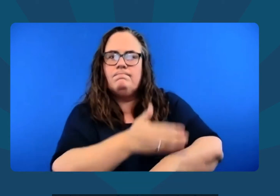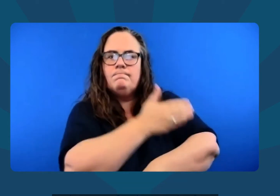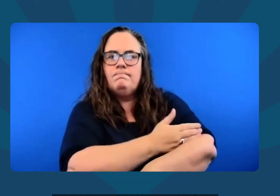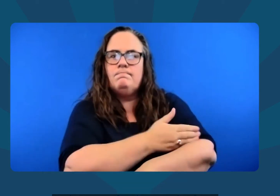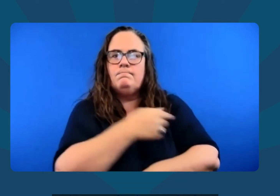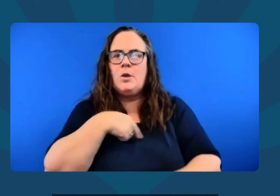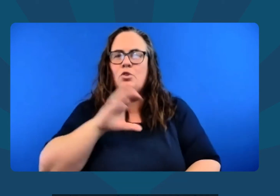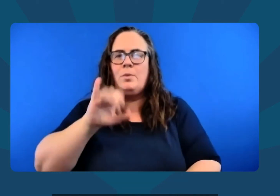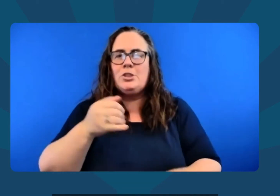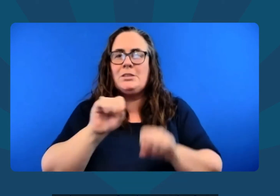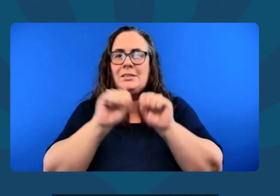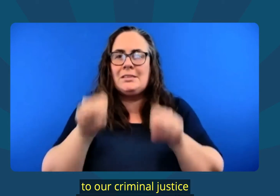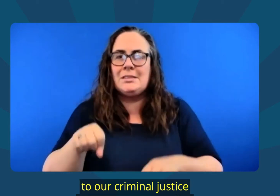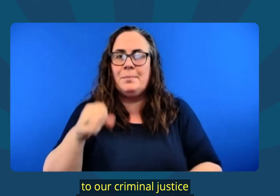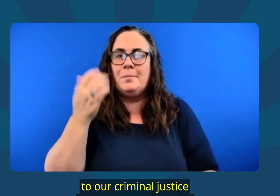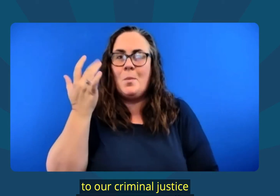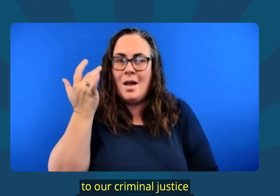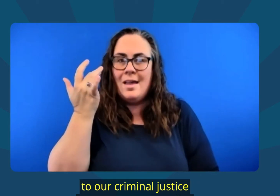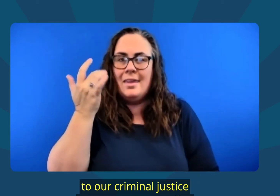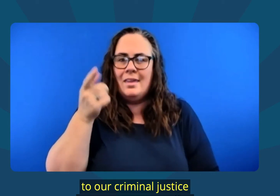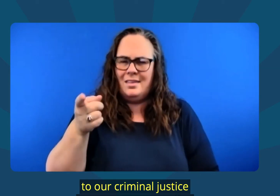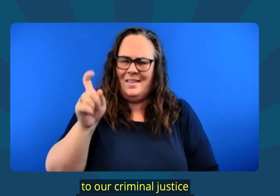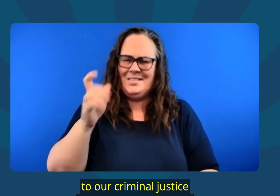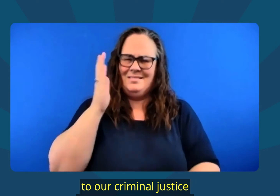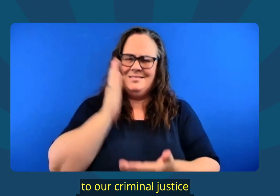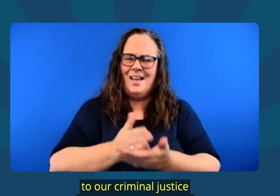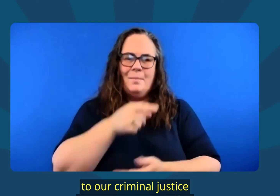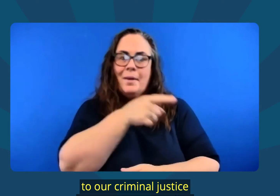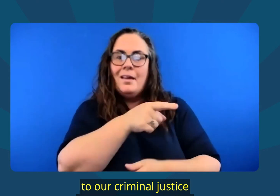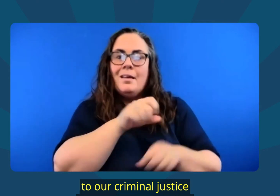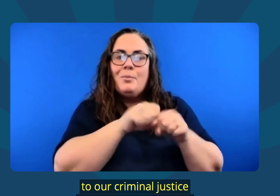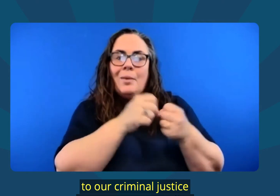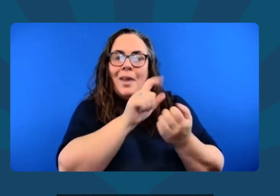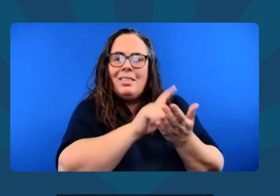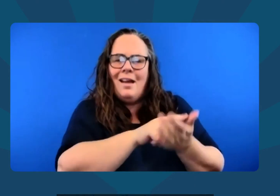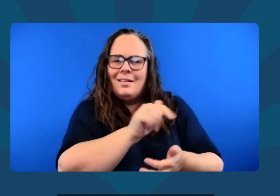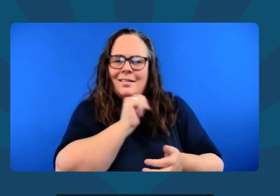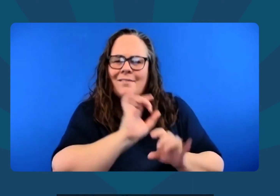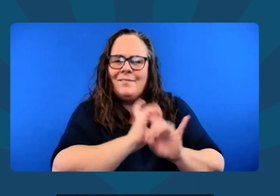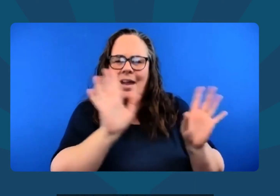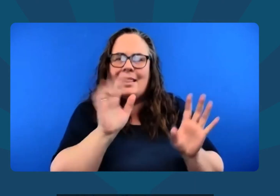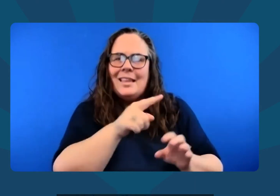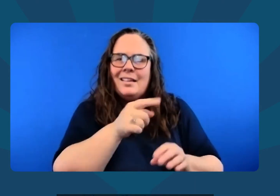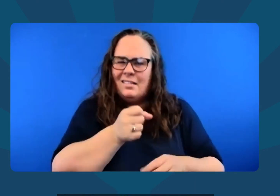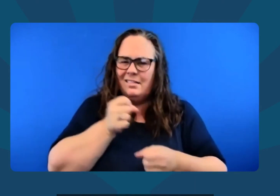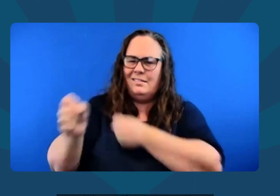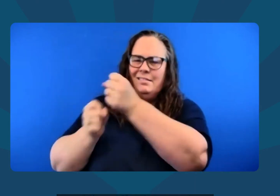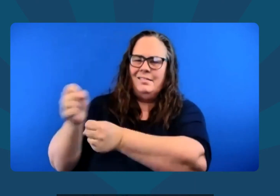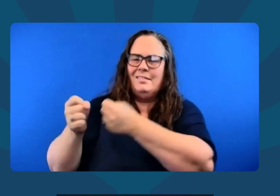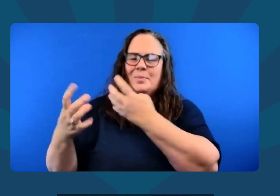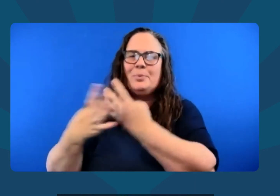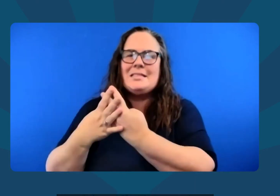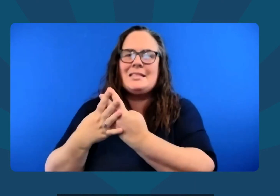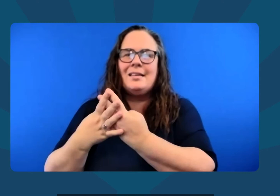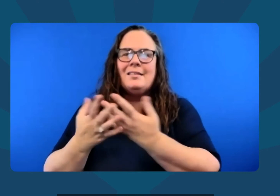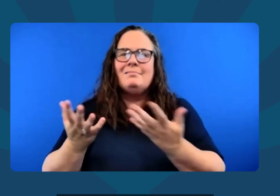I advocate a fundamental reform to our criminal justice system to stop sending nonviolent offenders to prison.